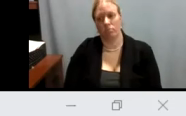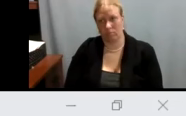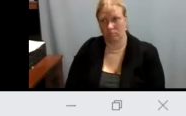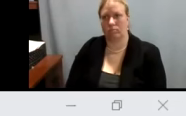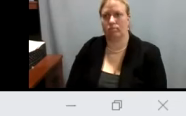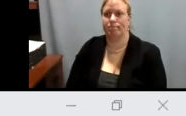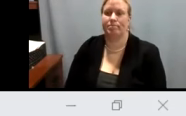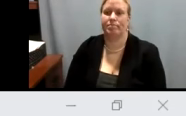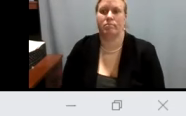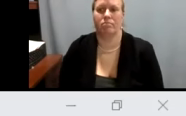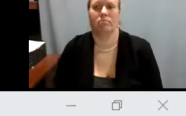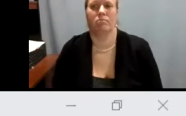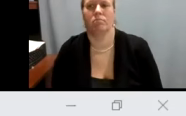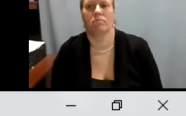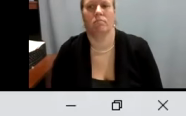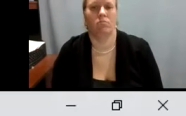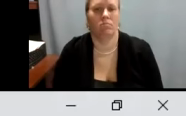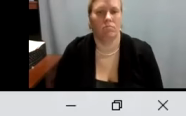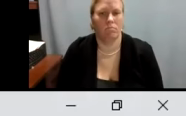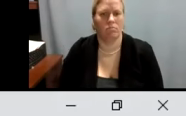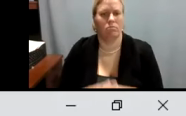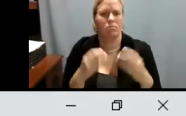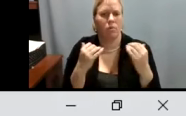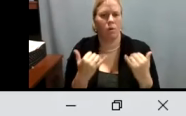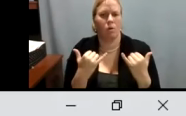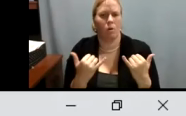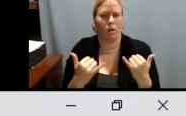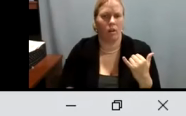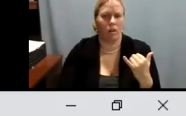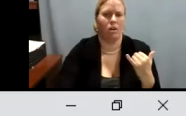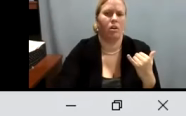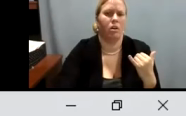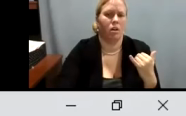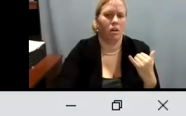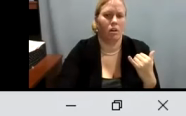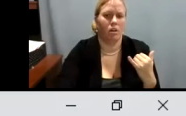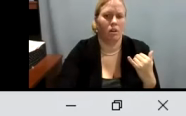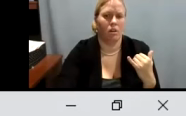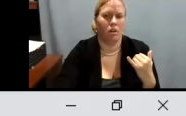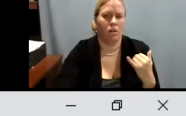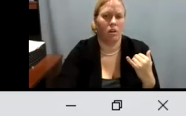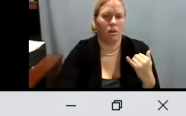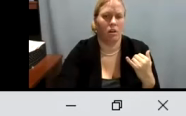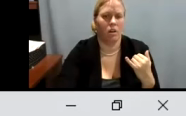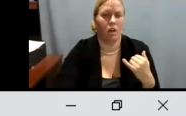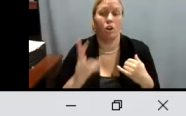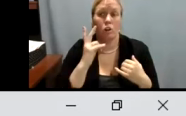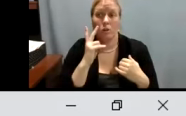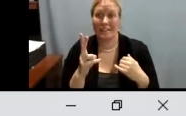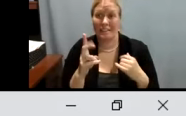Yeah, okay. So, currently, the road is closed. Can you see my arrow, too?